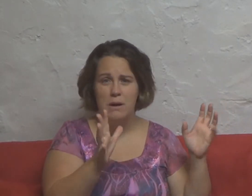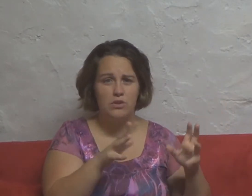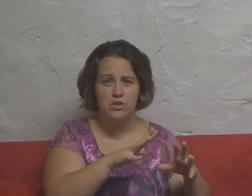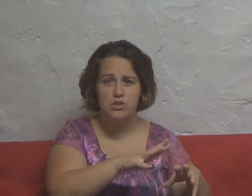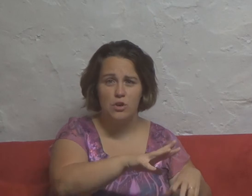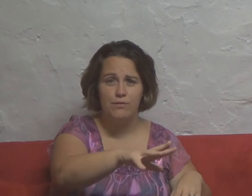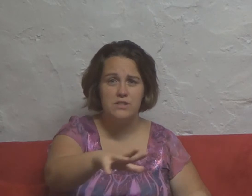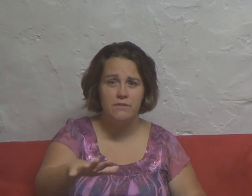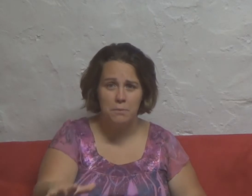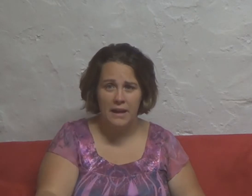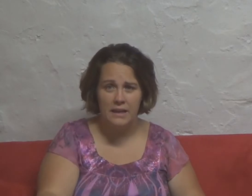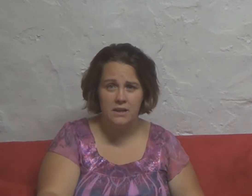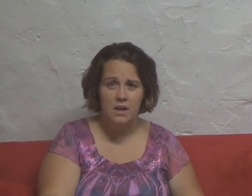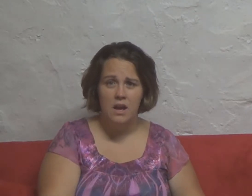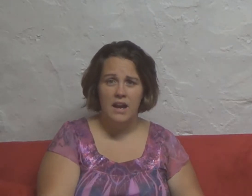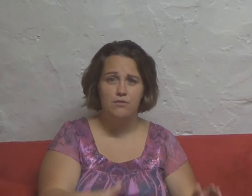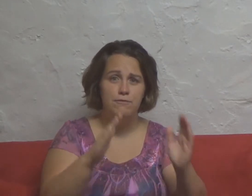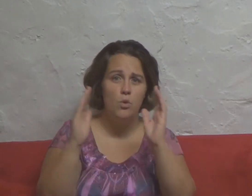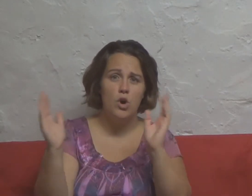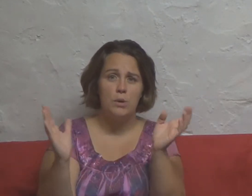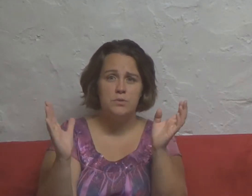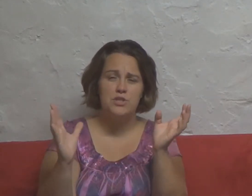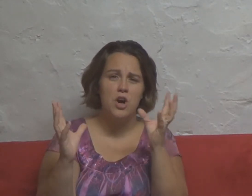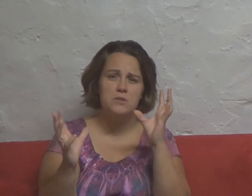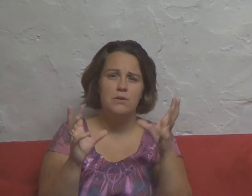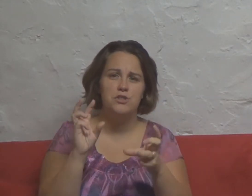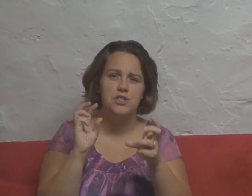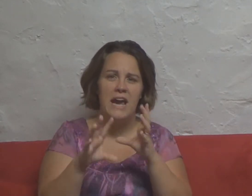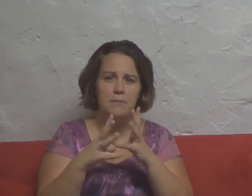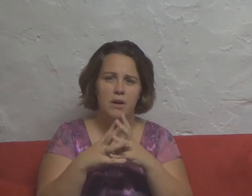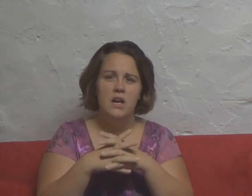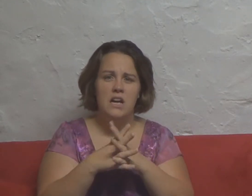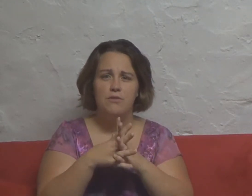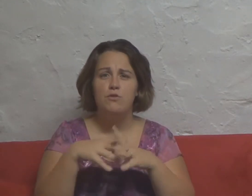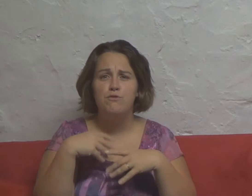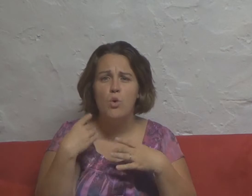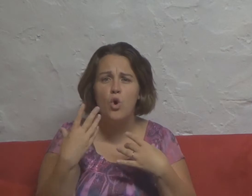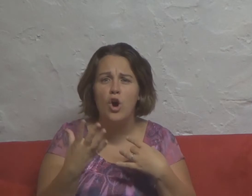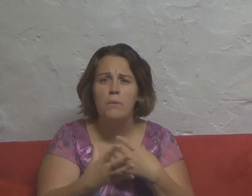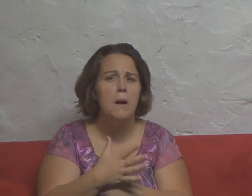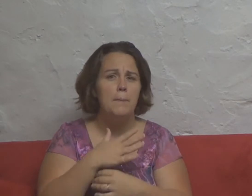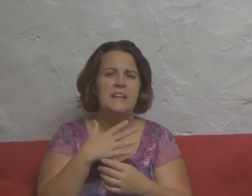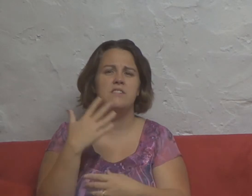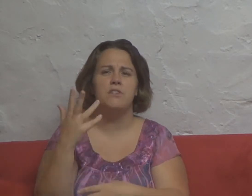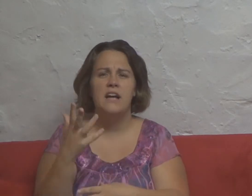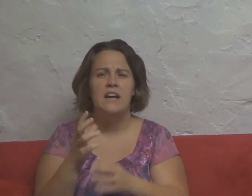about the surface of our planet, and forms, which talks about shape. If you form a piece of clay,